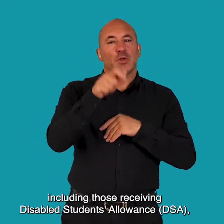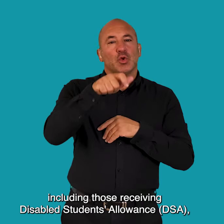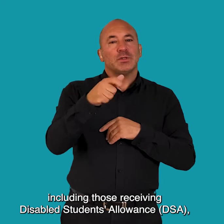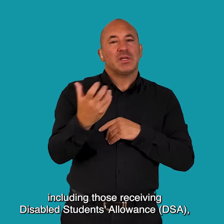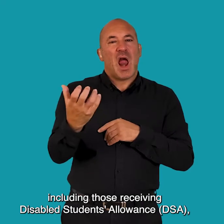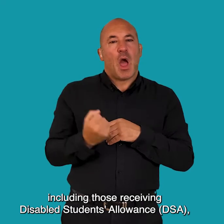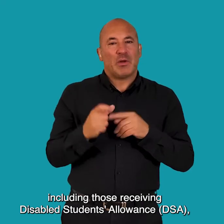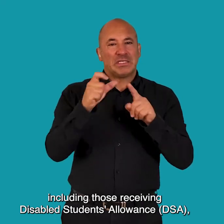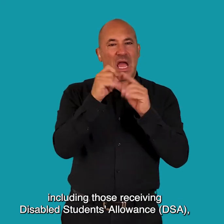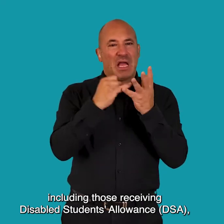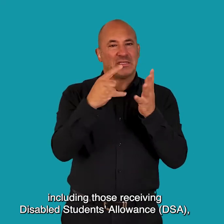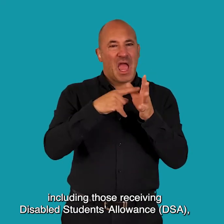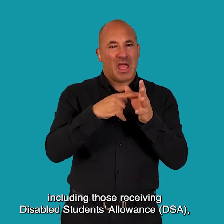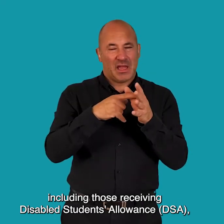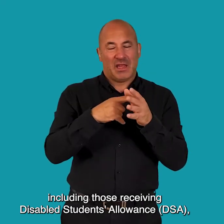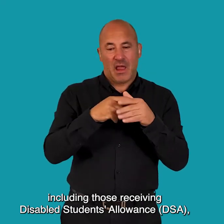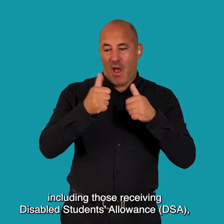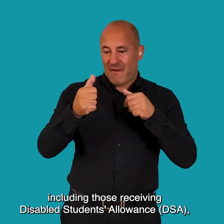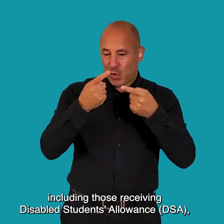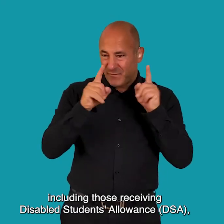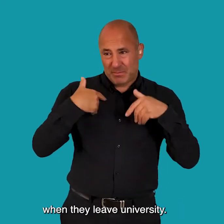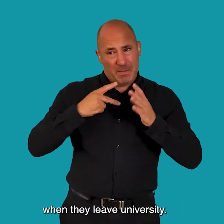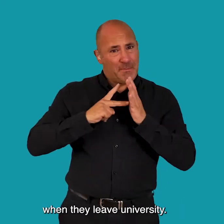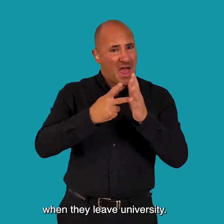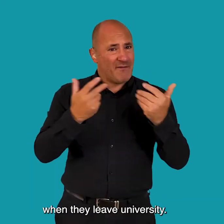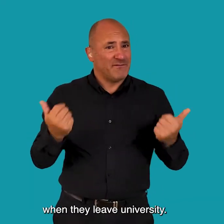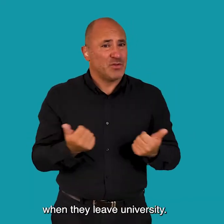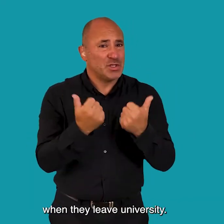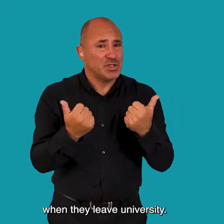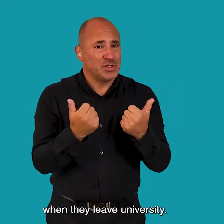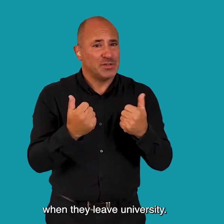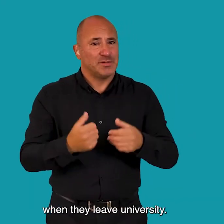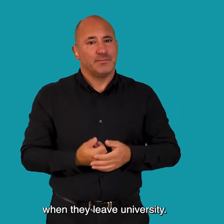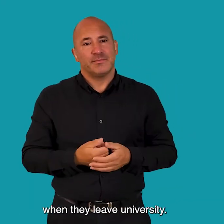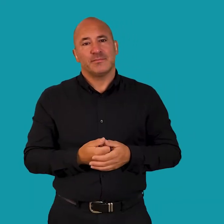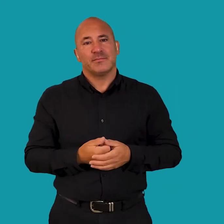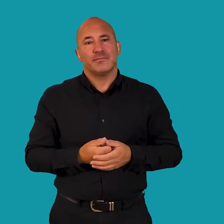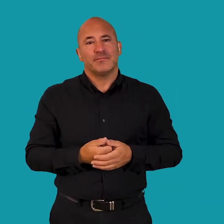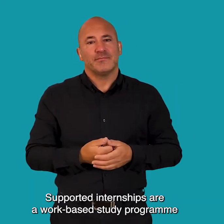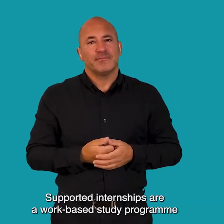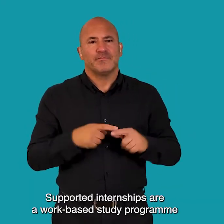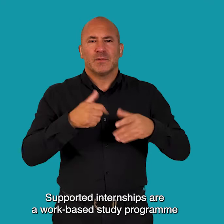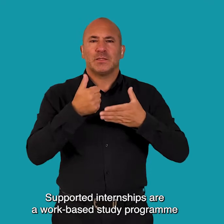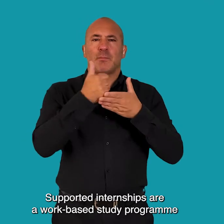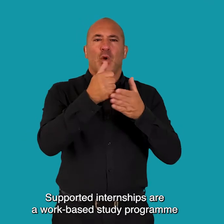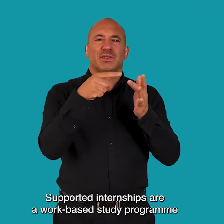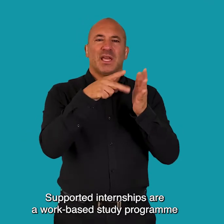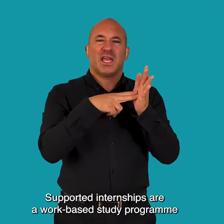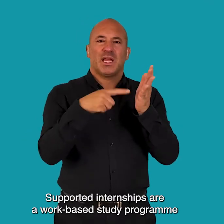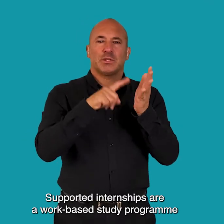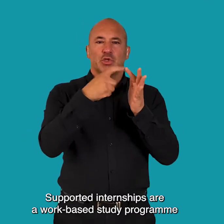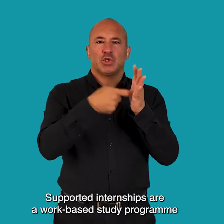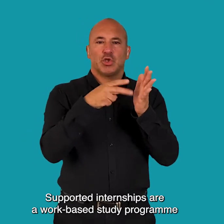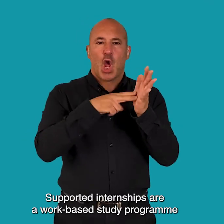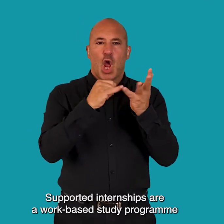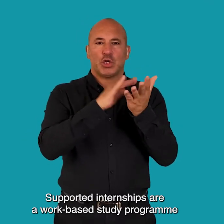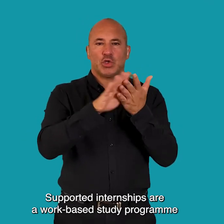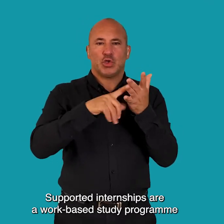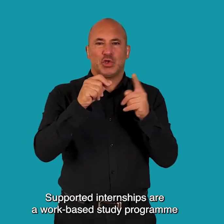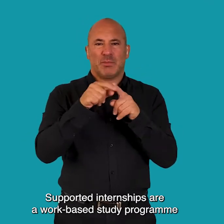Disabled Students Allowance (DSA) when they leave university. Supported internships are a work-based study